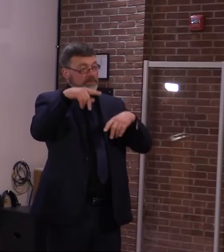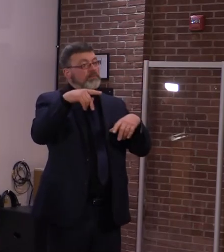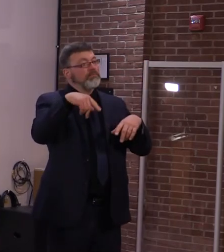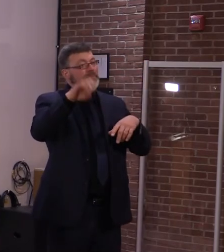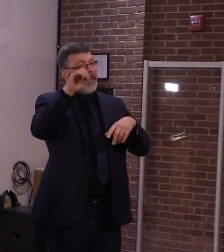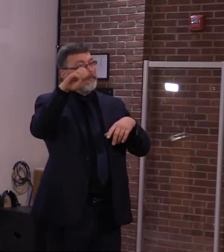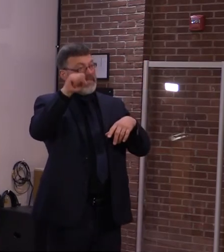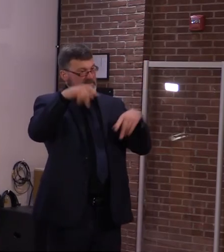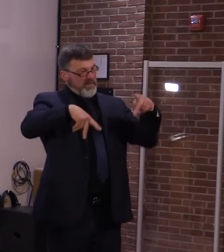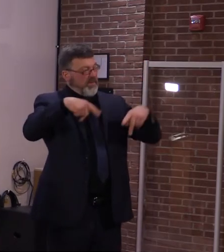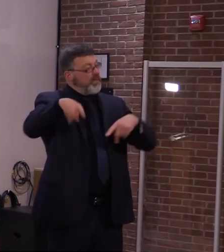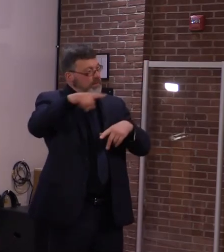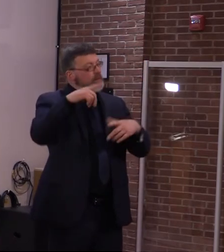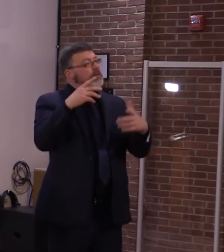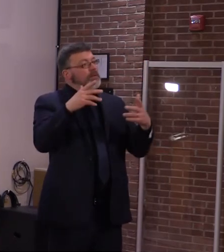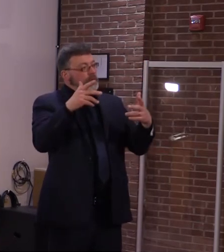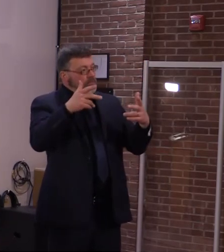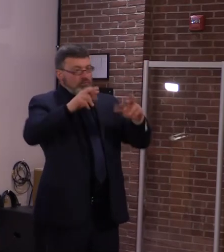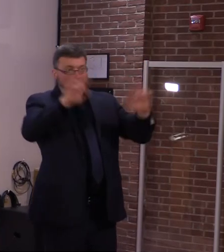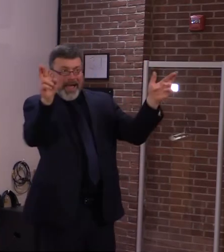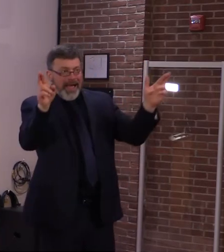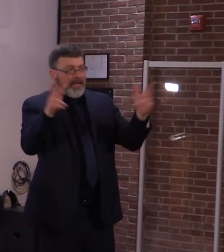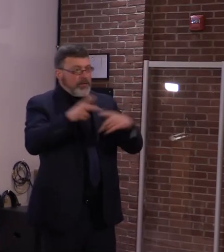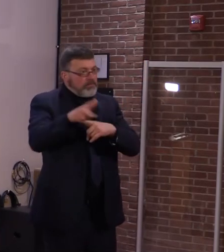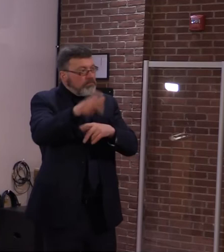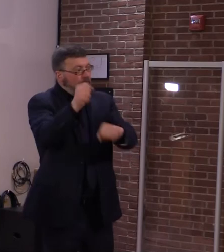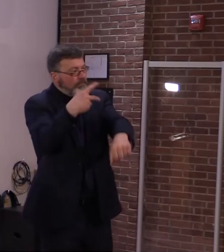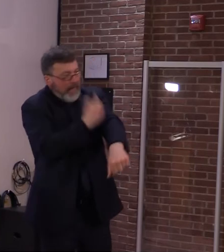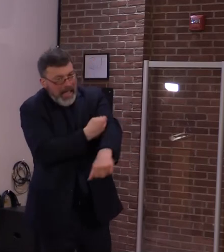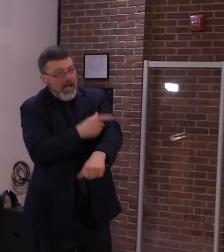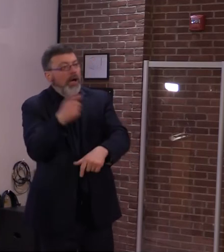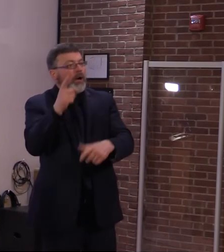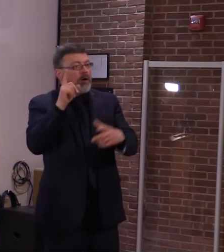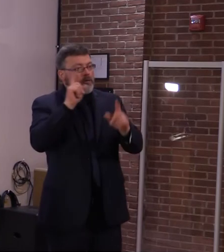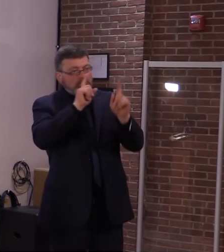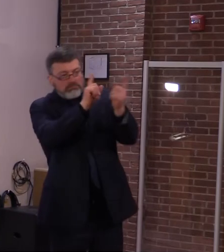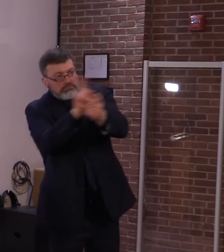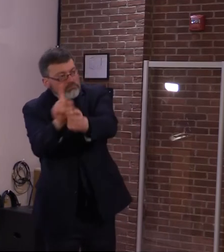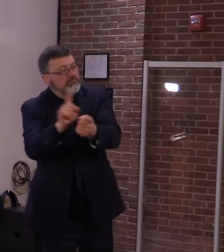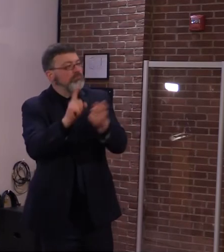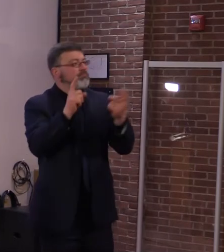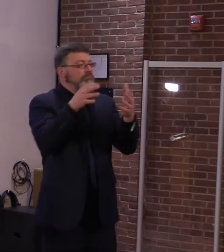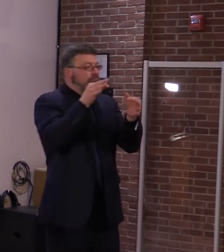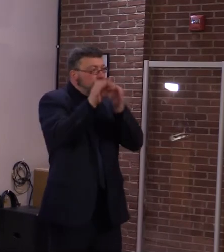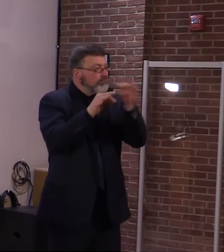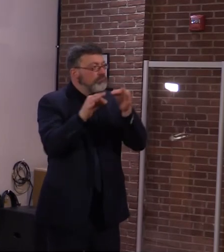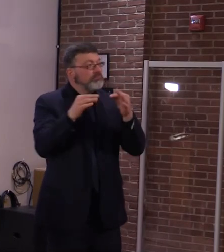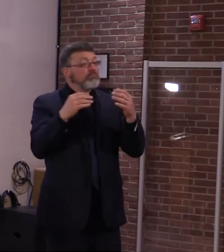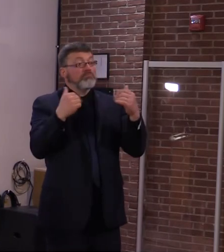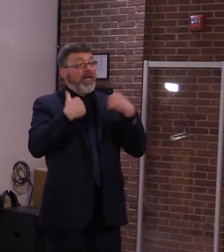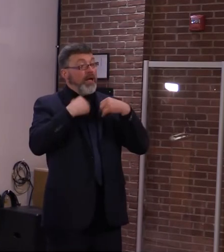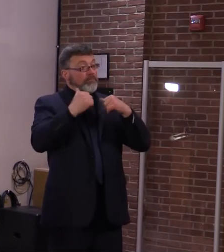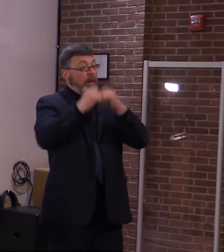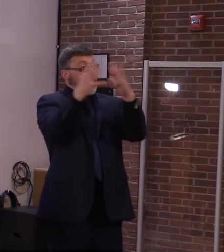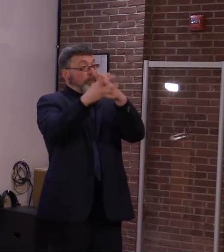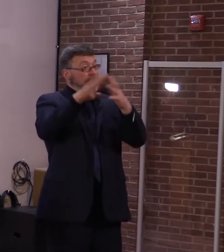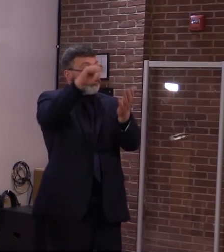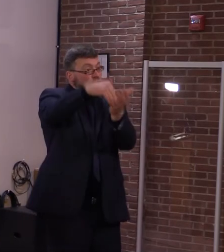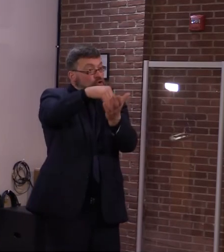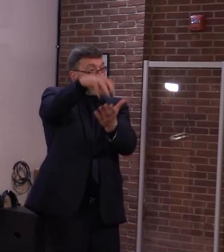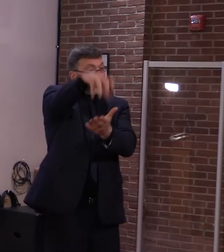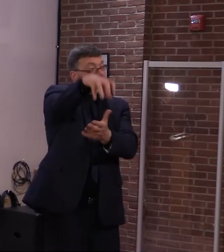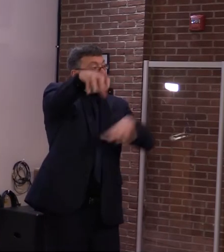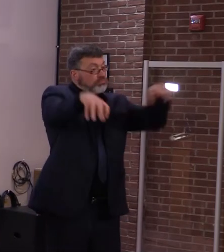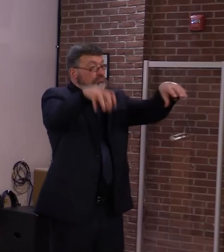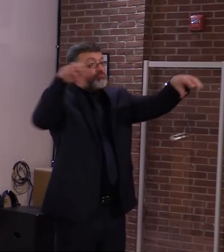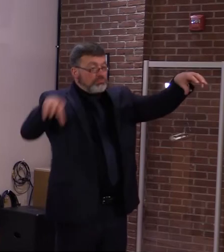some pop-up sites where we're going to vaccinate people in the Northeast Kingdom next week if the J&J